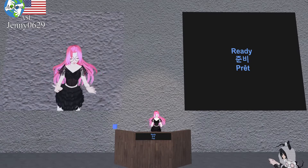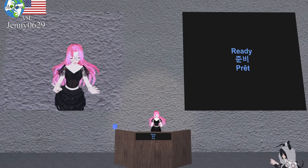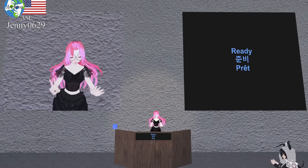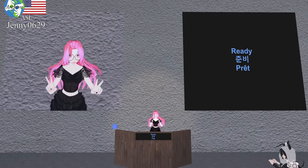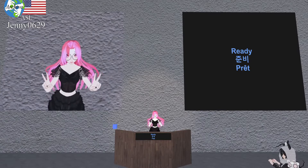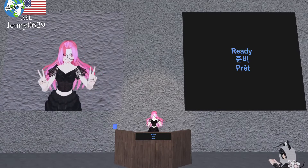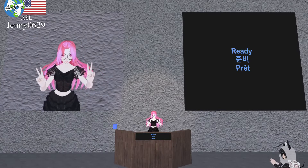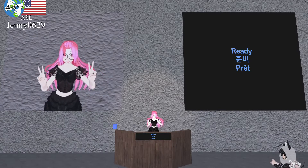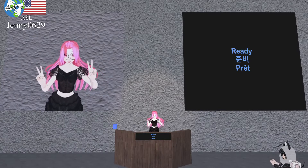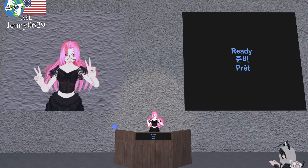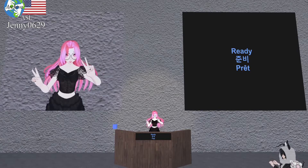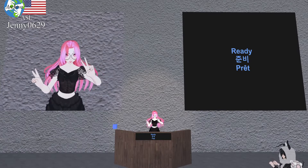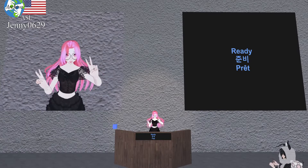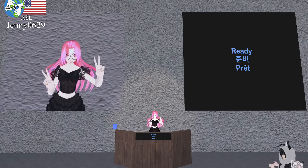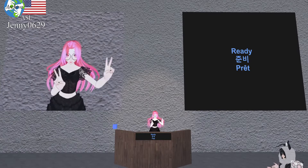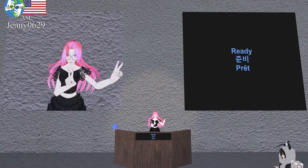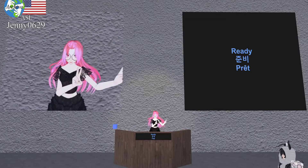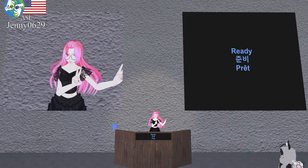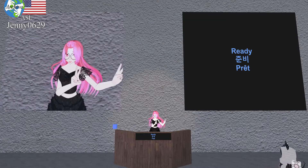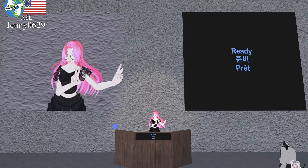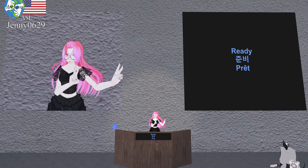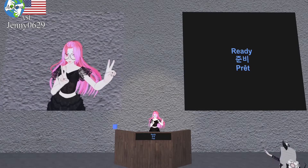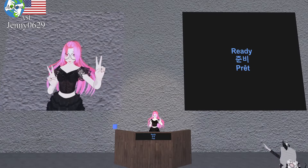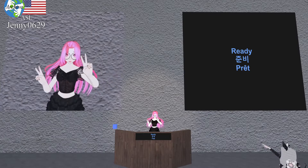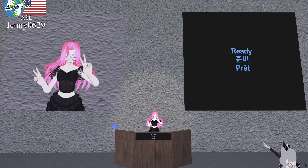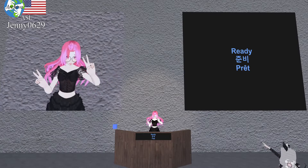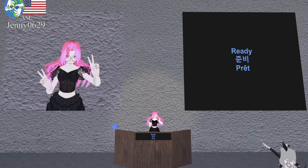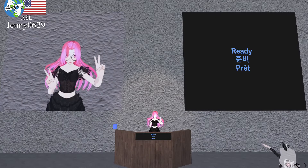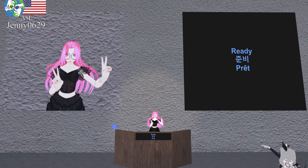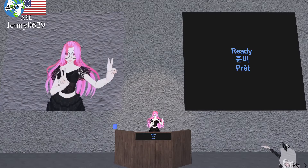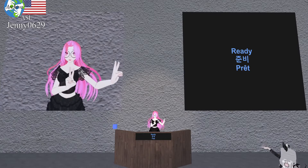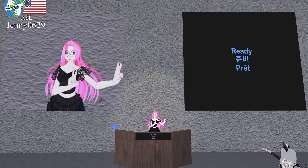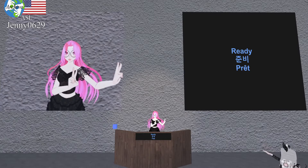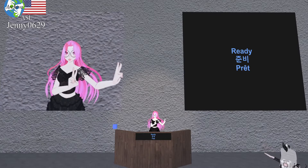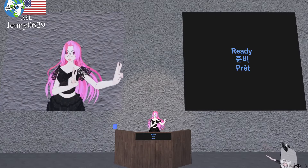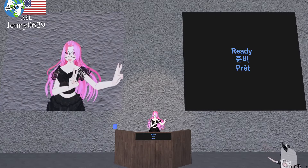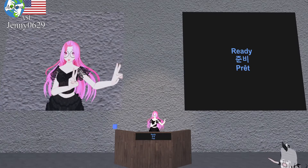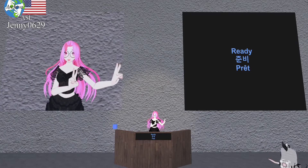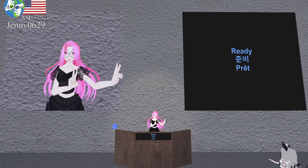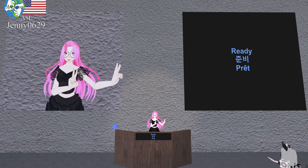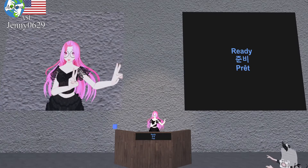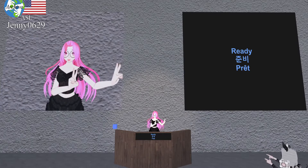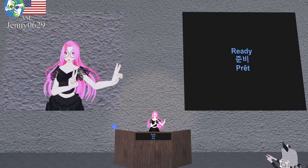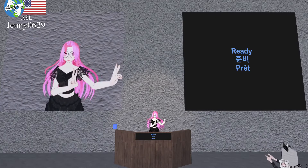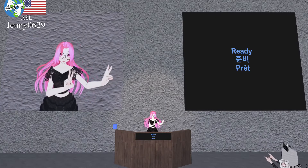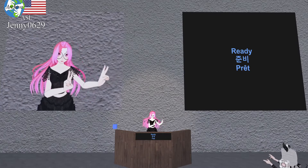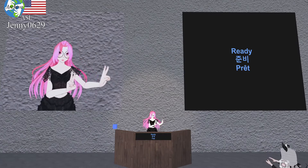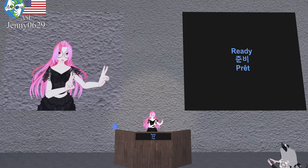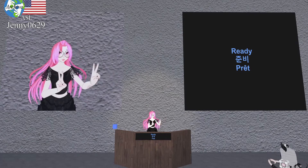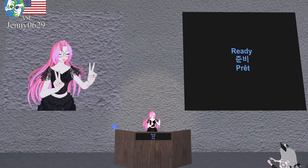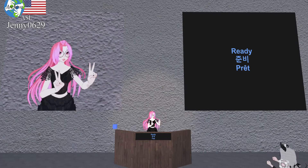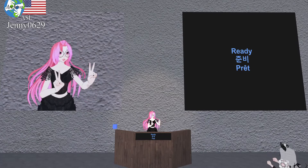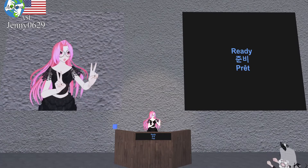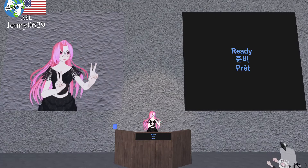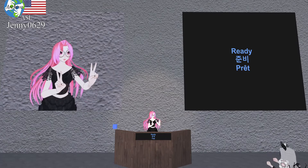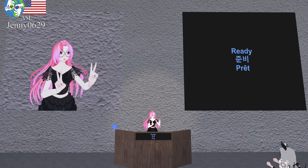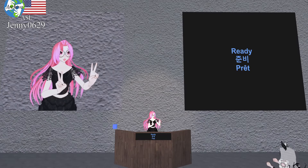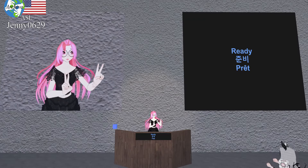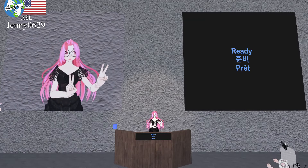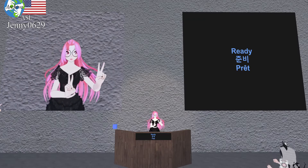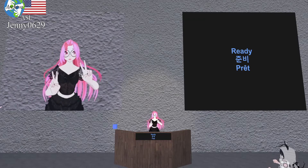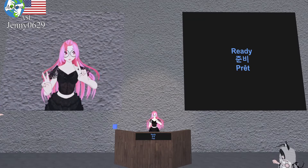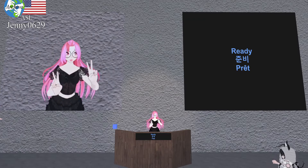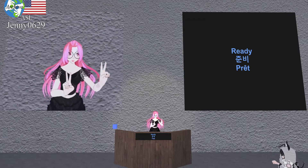make. And either like this, ready, kind of like ready to go do something. Ready to